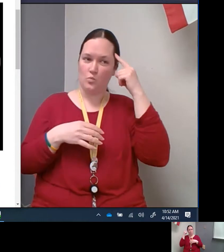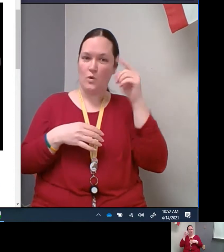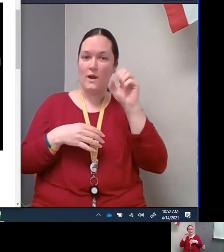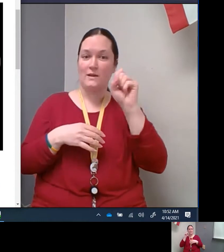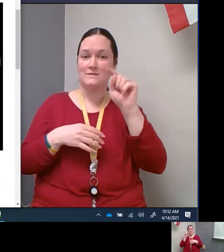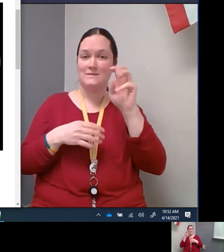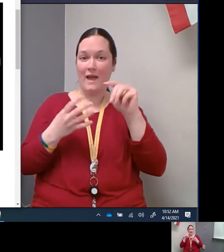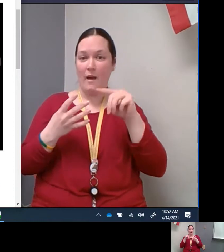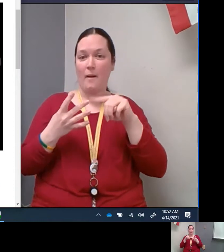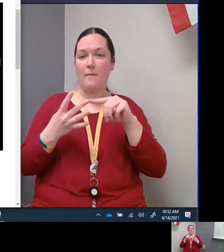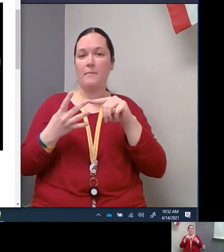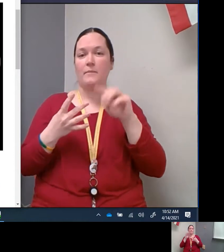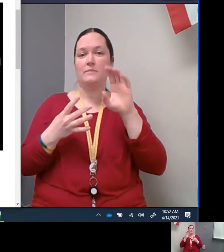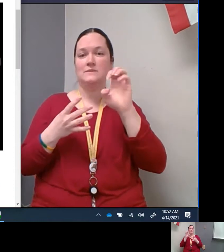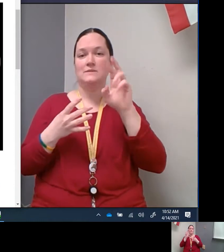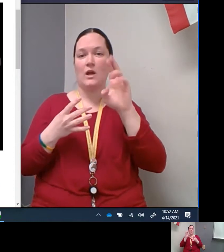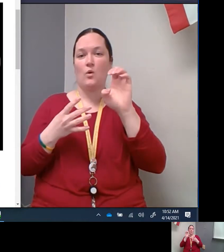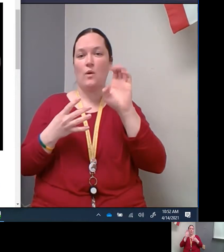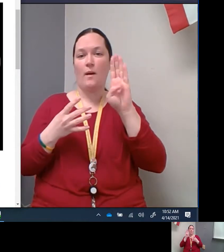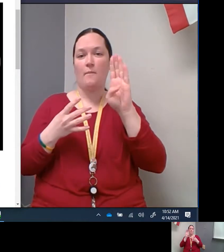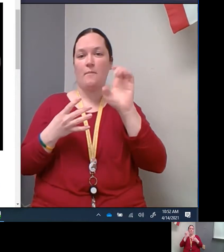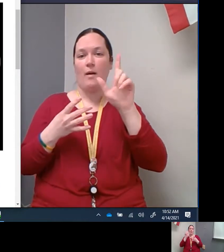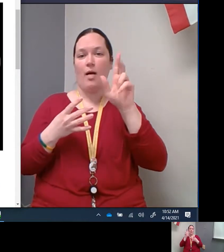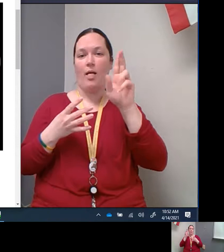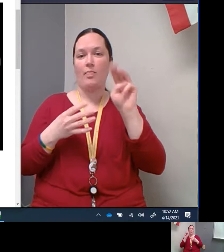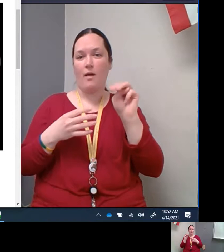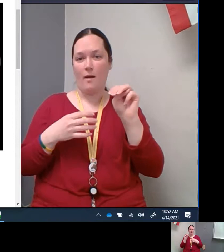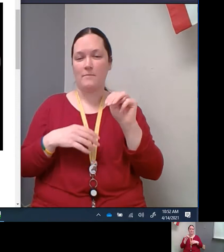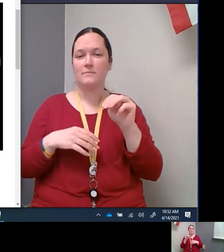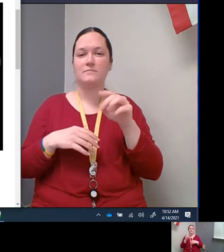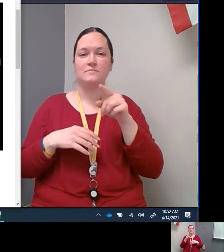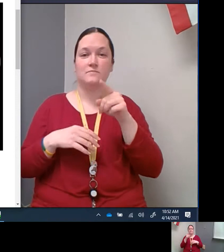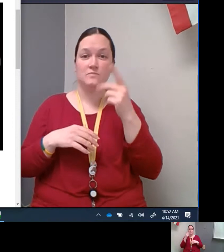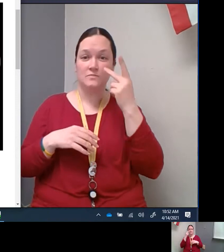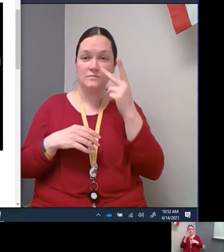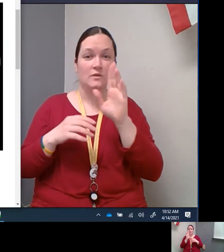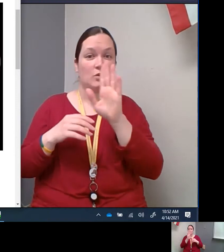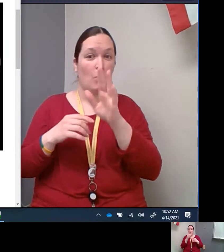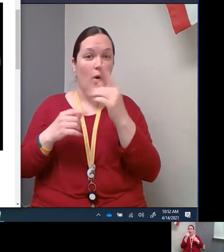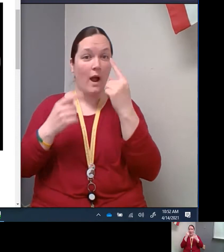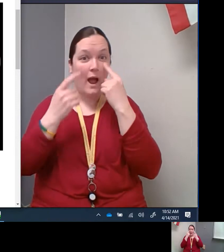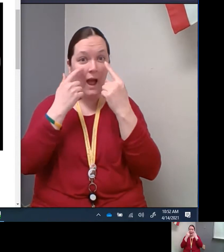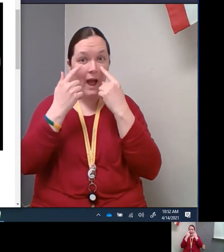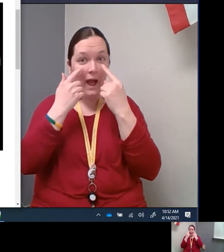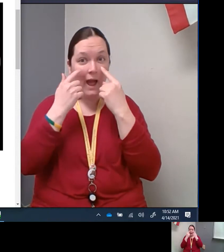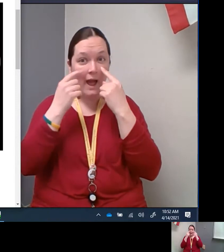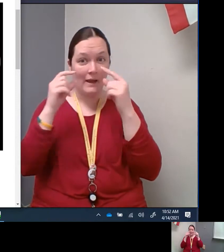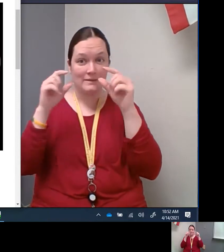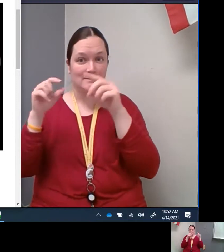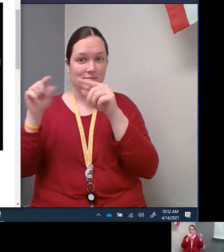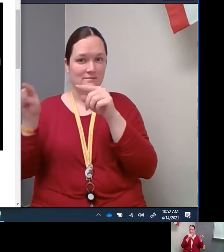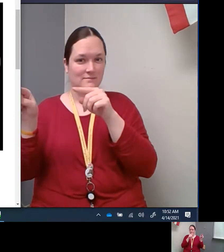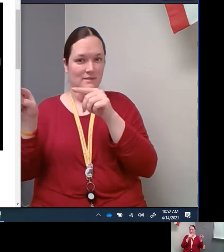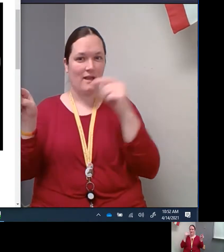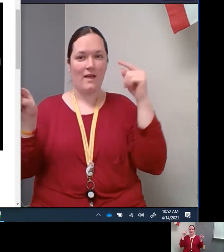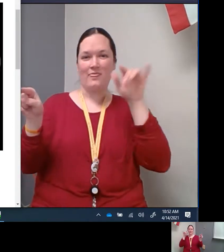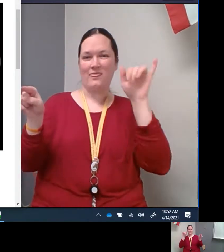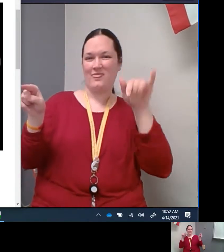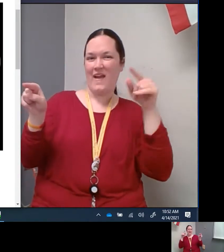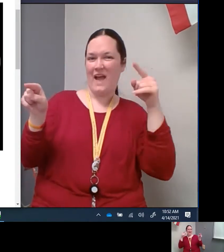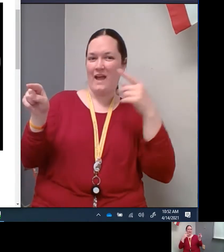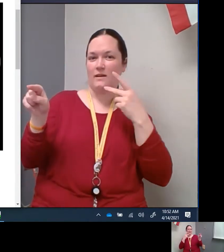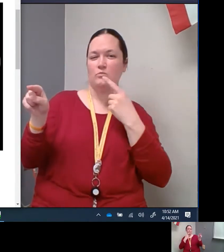then see a cerebellum on the back of the brain. So again, to get yourself oriented right, the eyes are going to be right up here, and so this would be towards the back of the